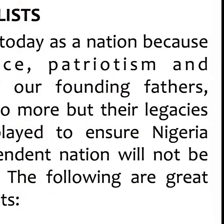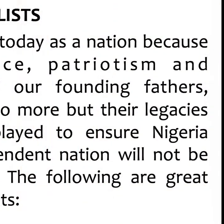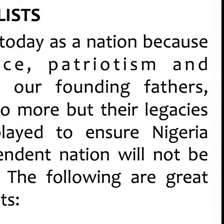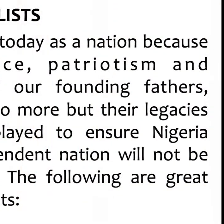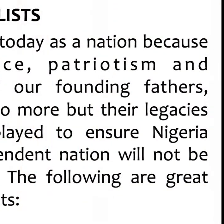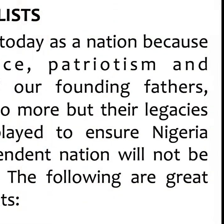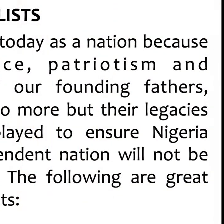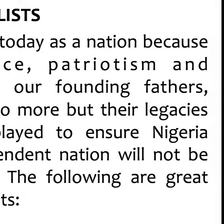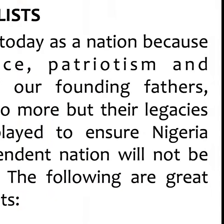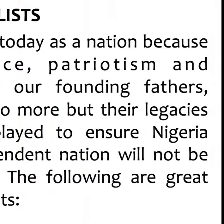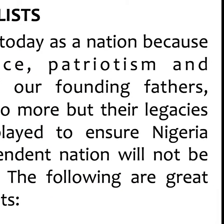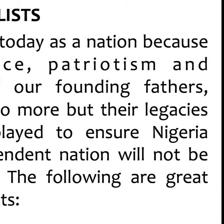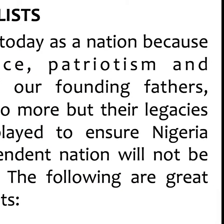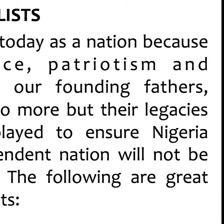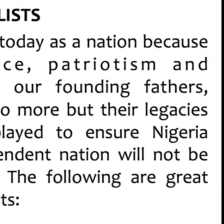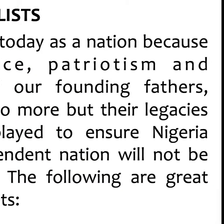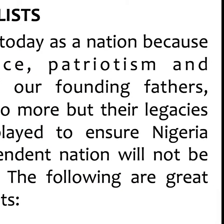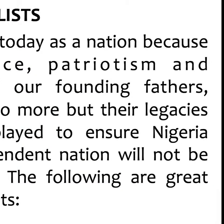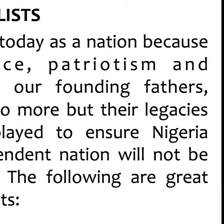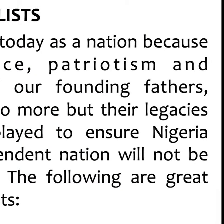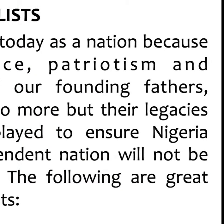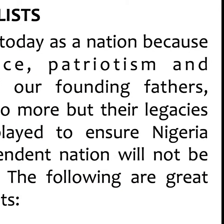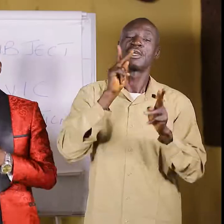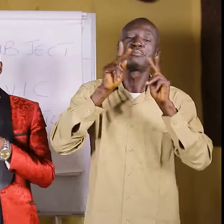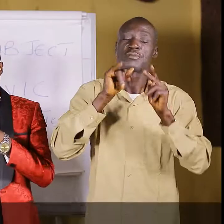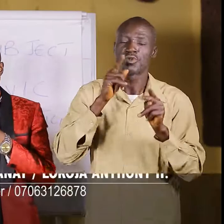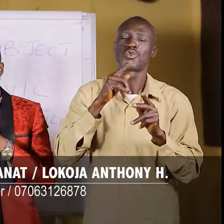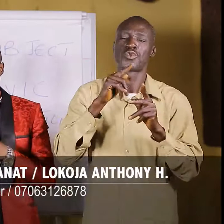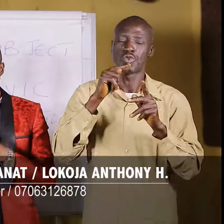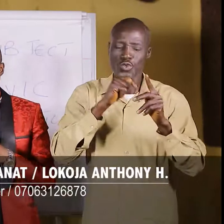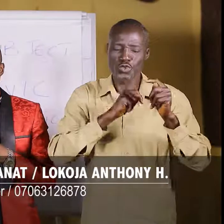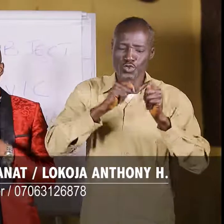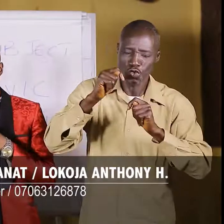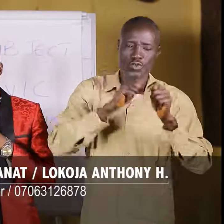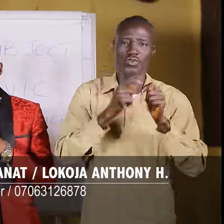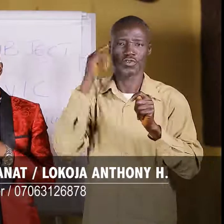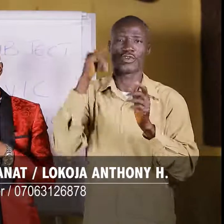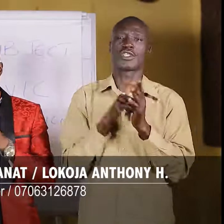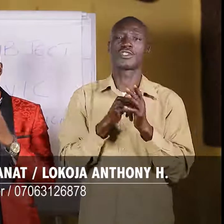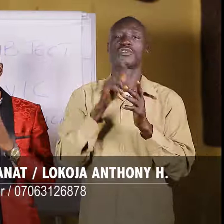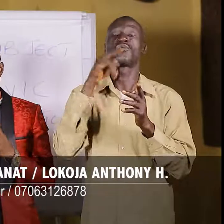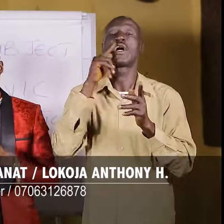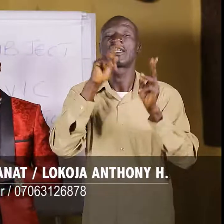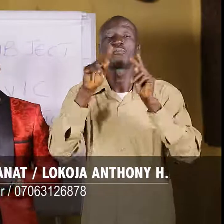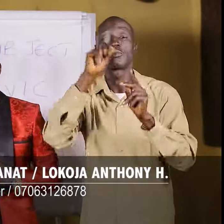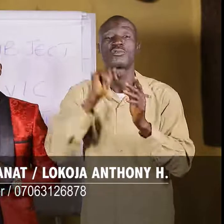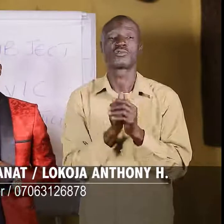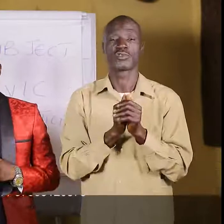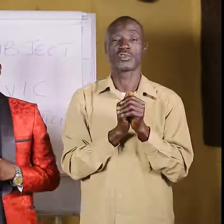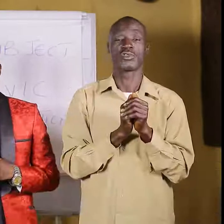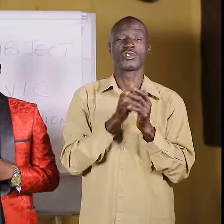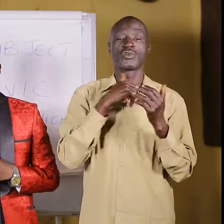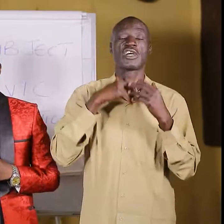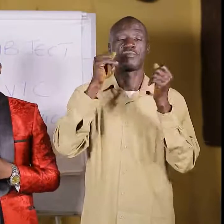students, we shall be looking at Nigerian nationalists. We'll be looking at great men who struggled and fought for the